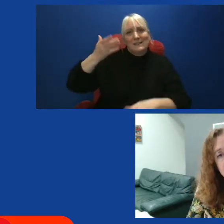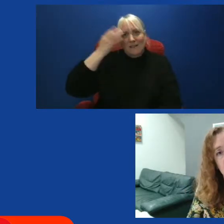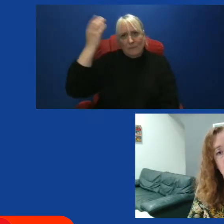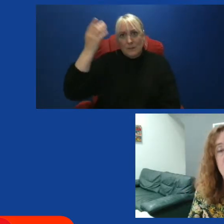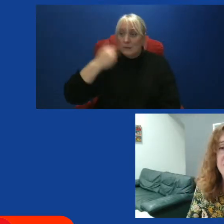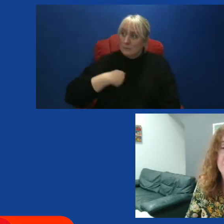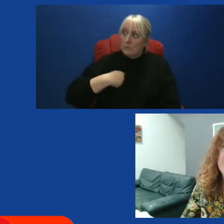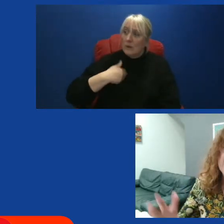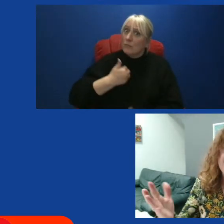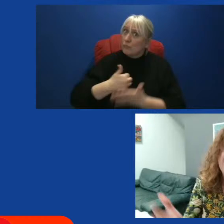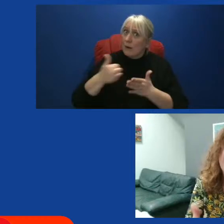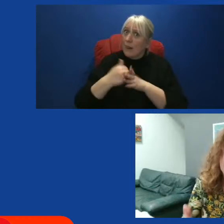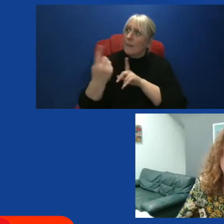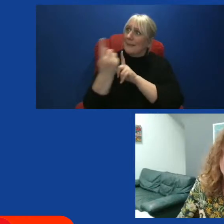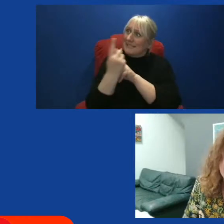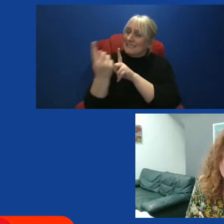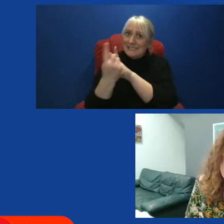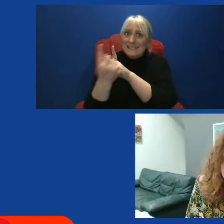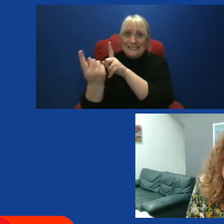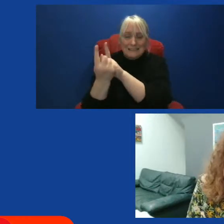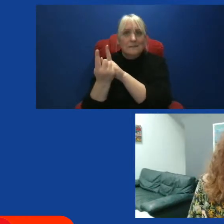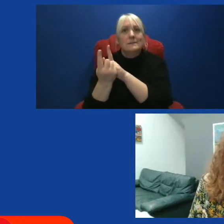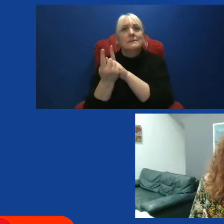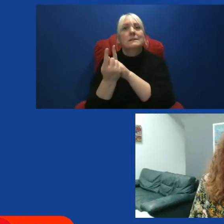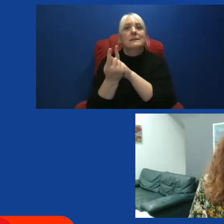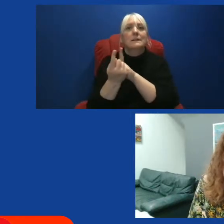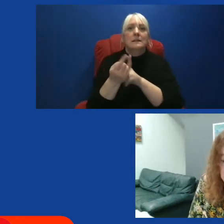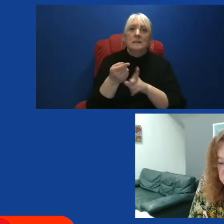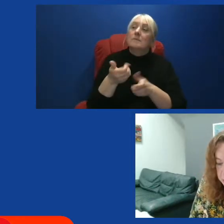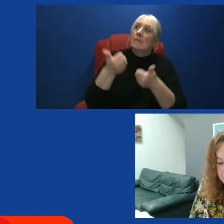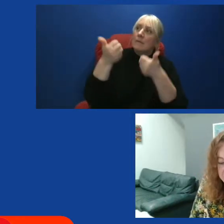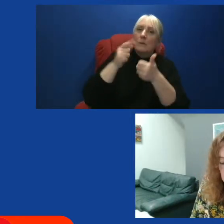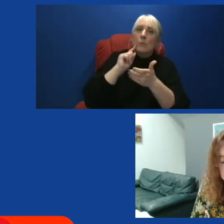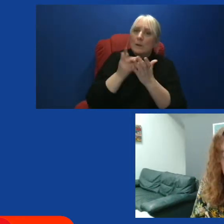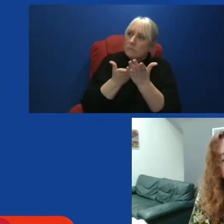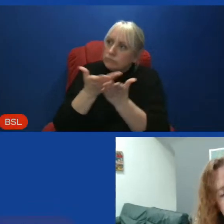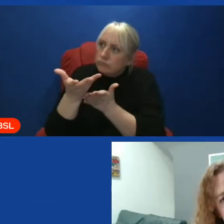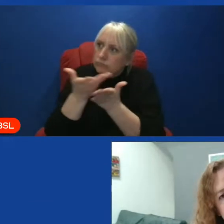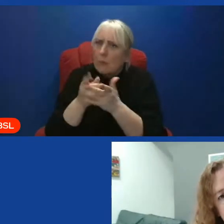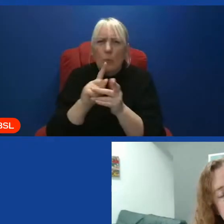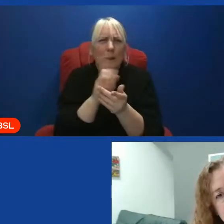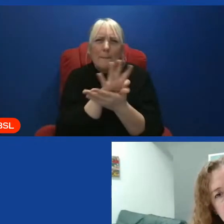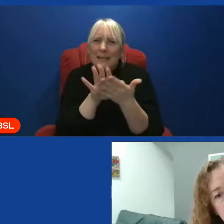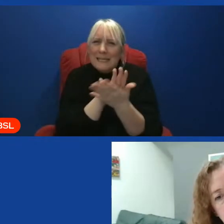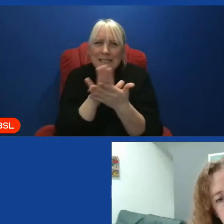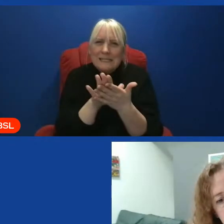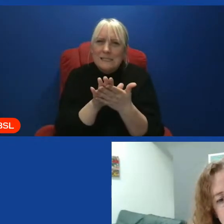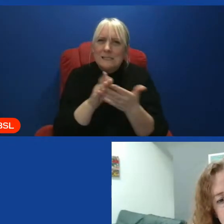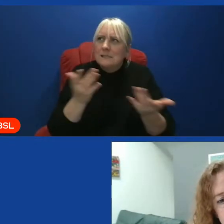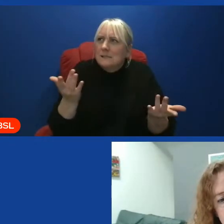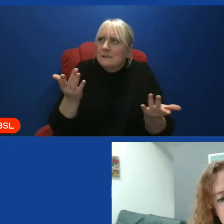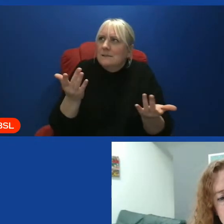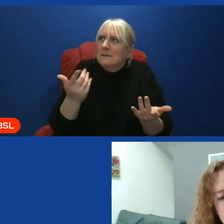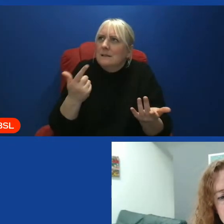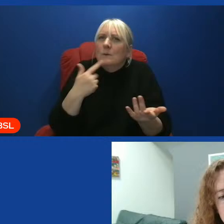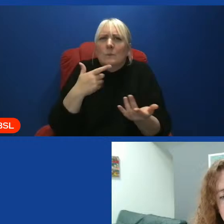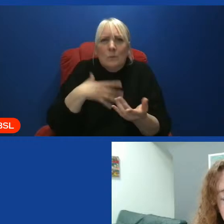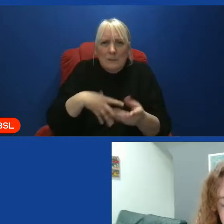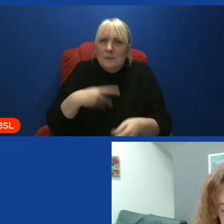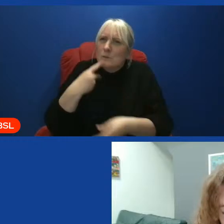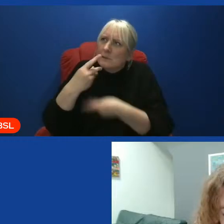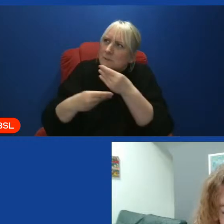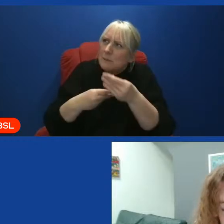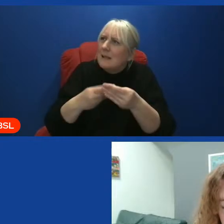regular dialogue with them. So let's have a regular dialogue about this and what it actually means, what's the reality of what those headline figures are